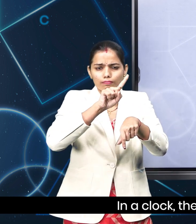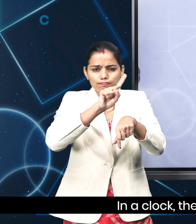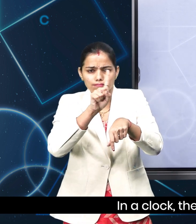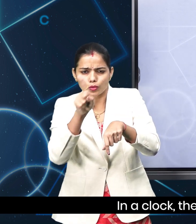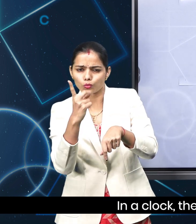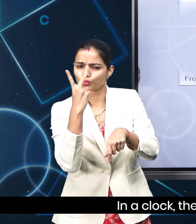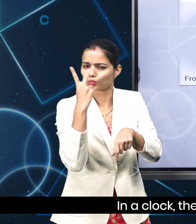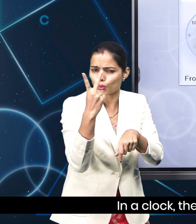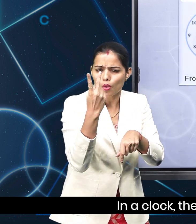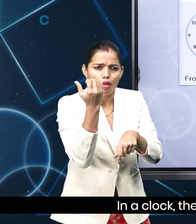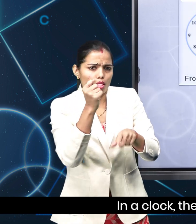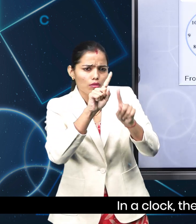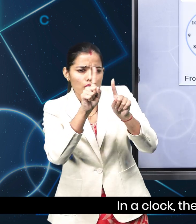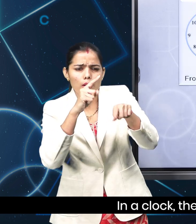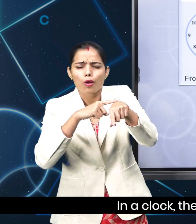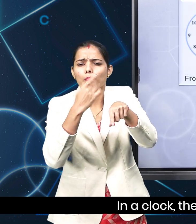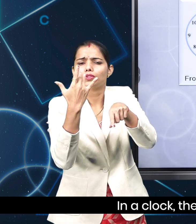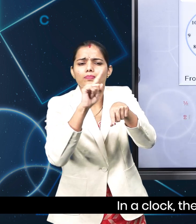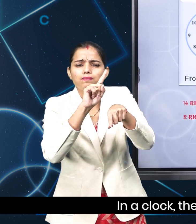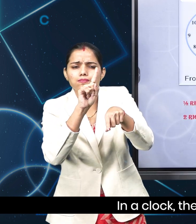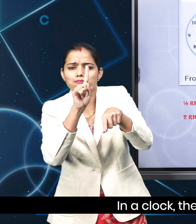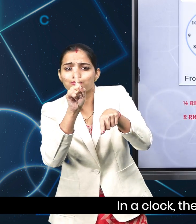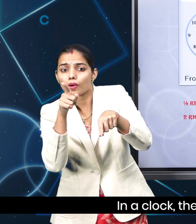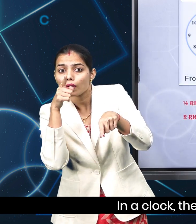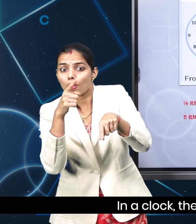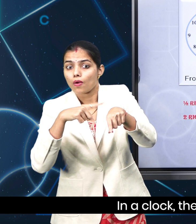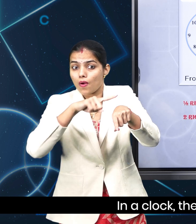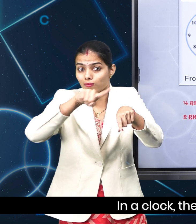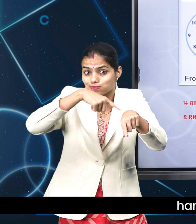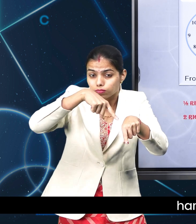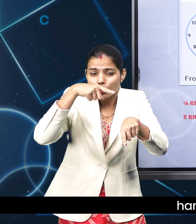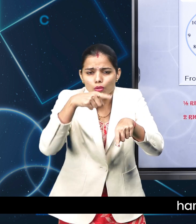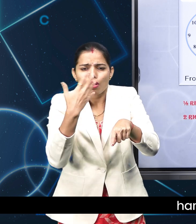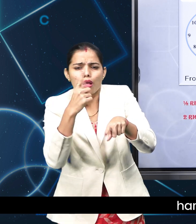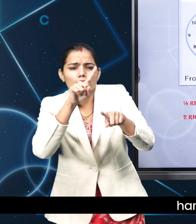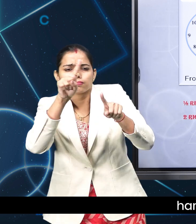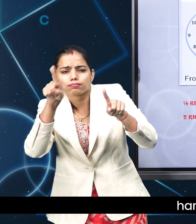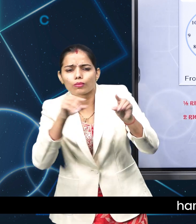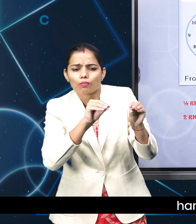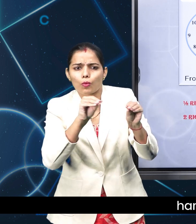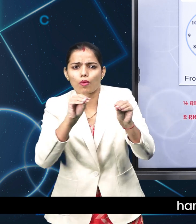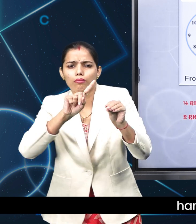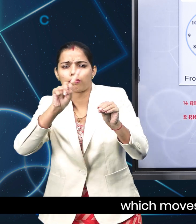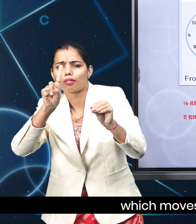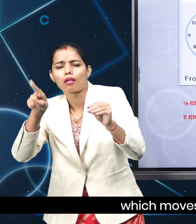In a clock, there are 2 hands, that is minute hand and hour hand, which